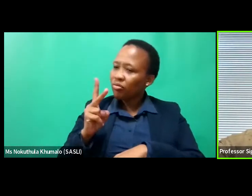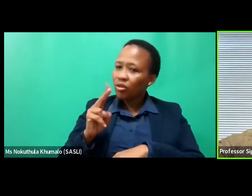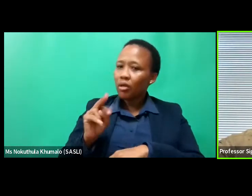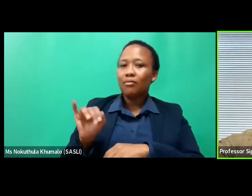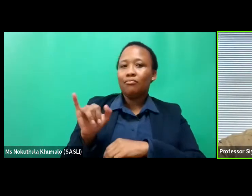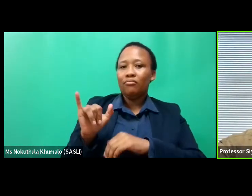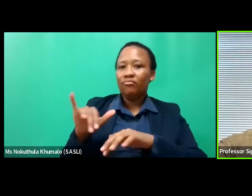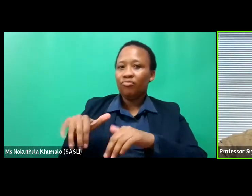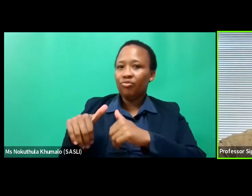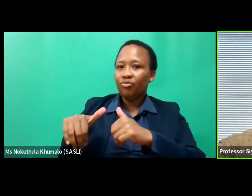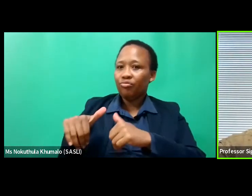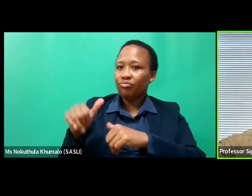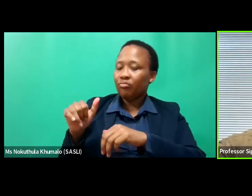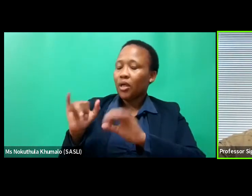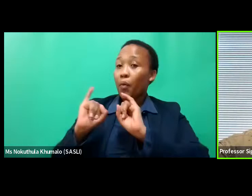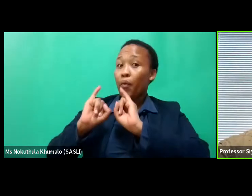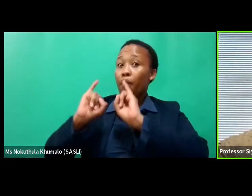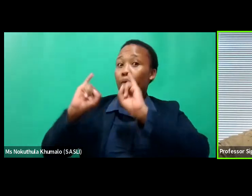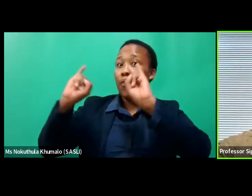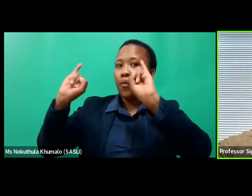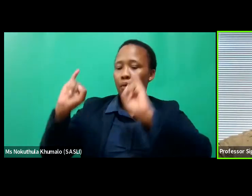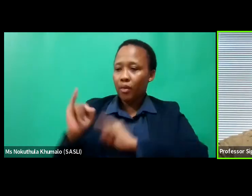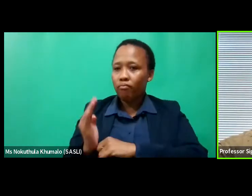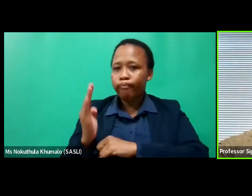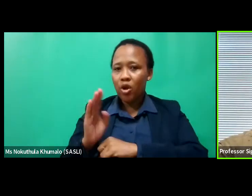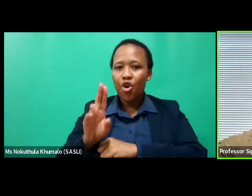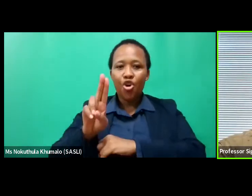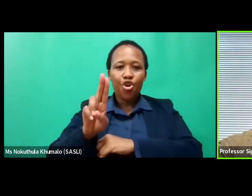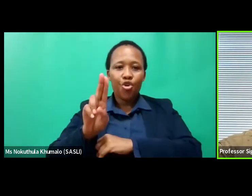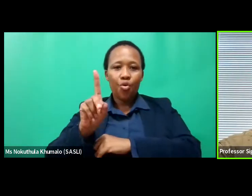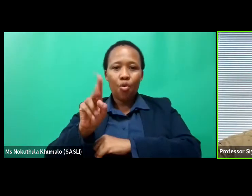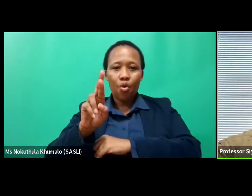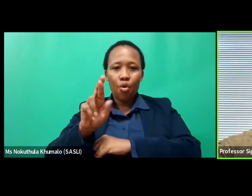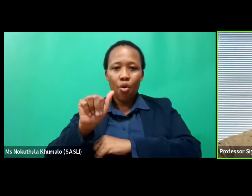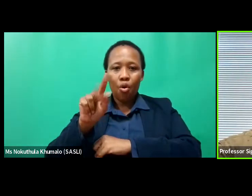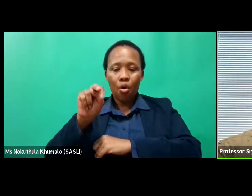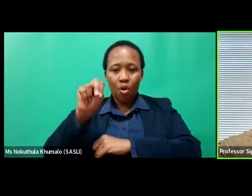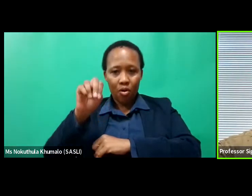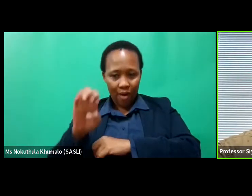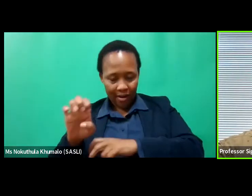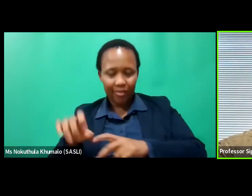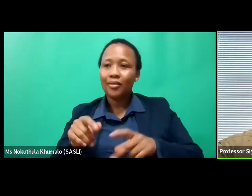There's an energy crisis in South Africa, but look at our